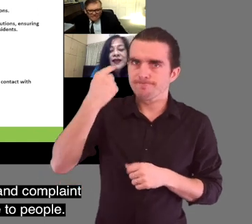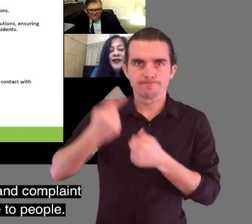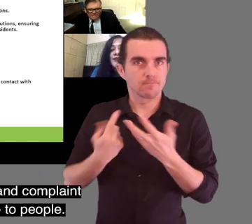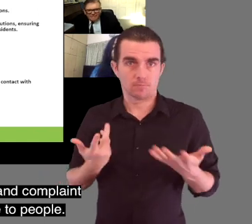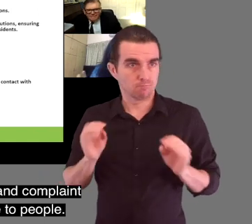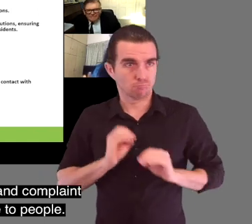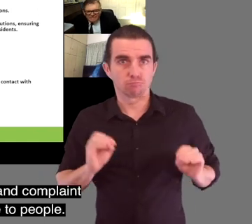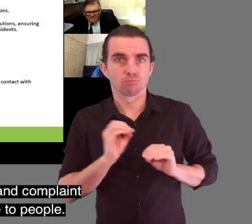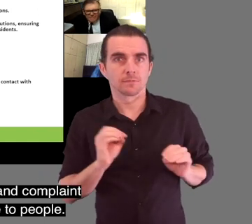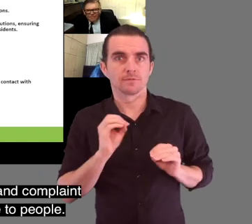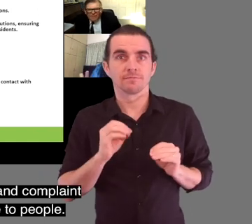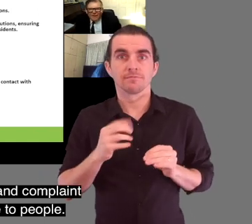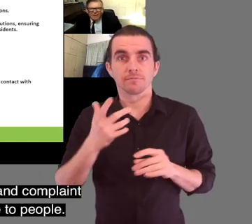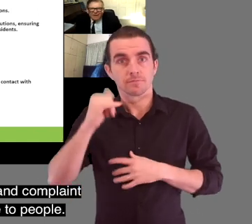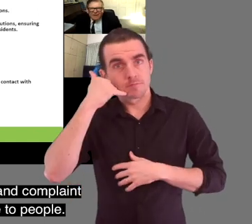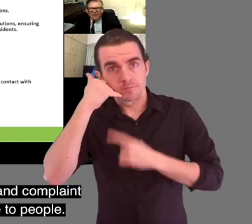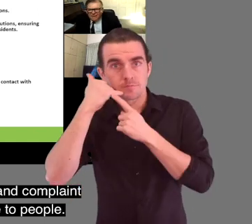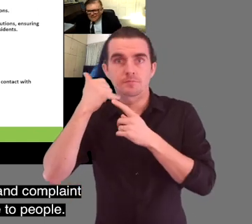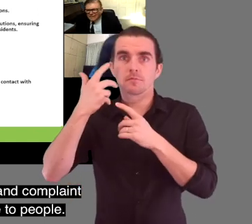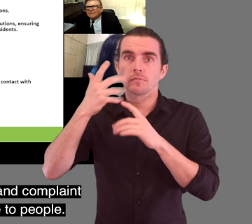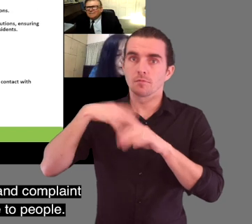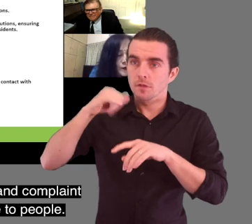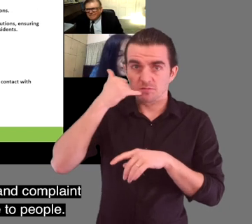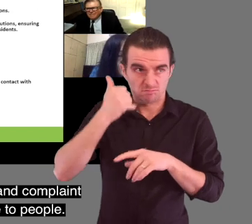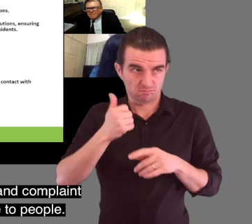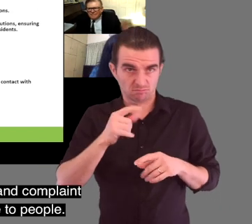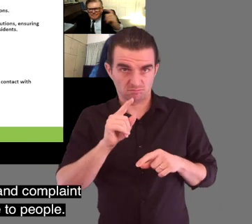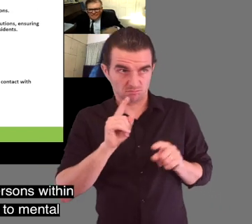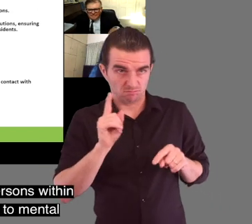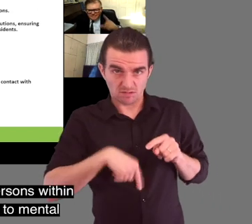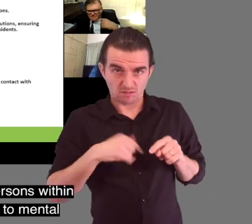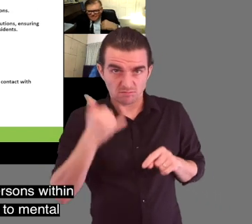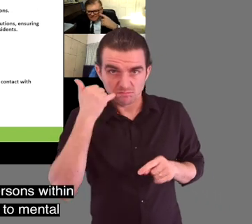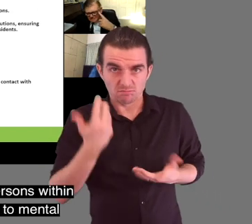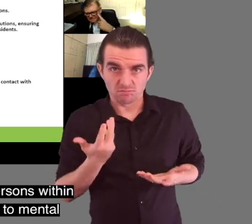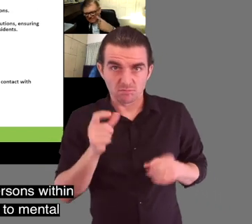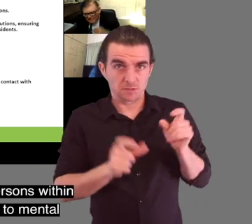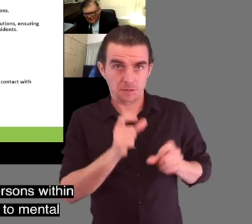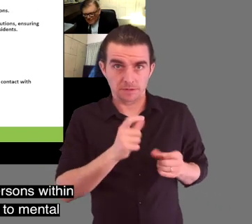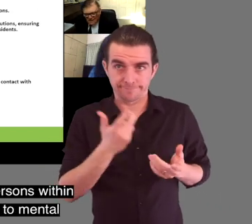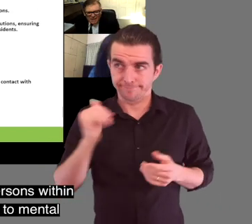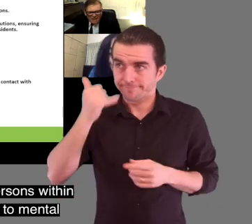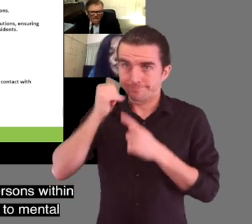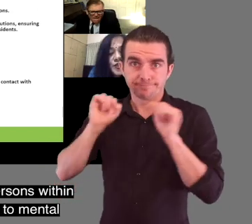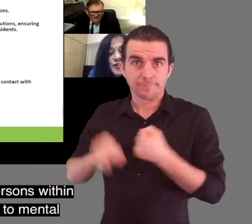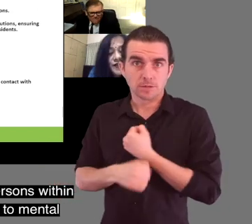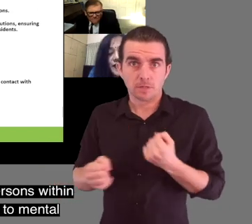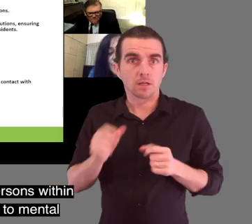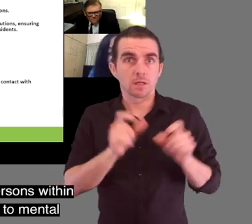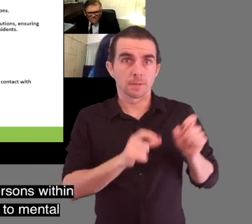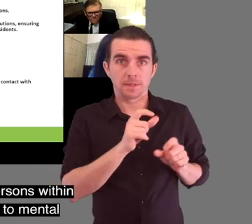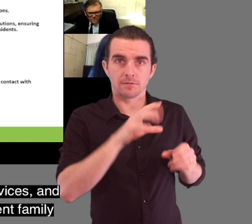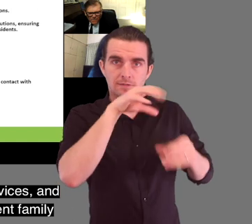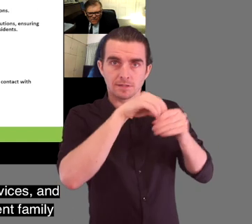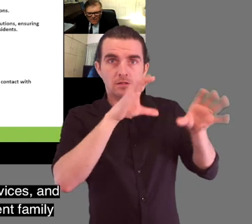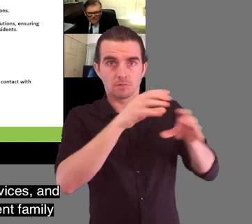complaint lines were not accessible to people. We have to ensure that persons within institutions have access